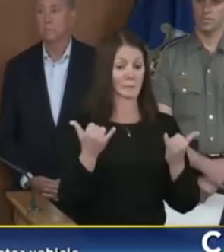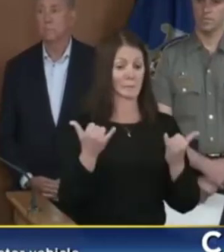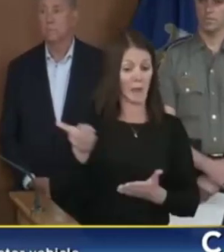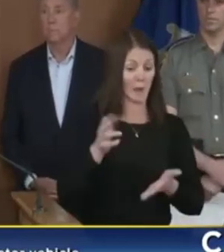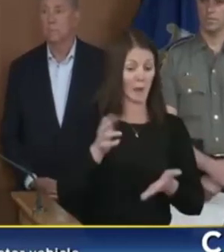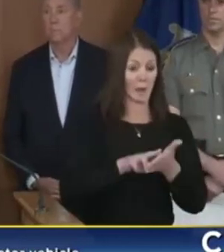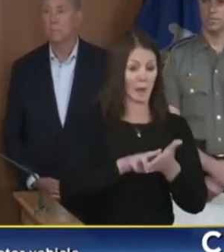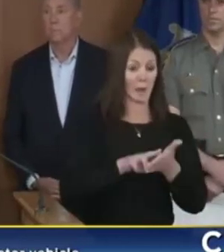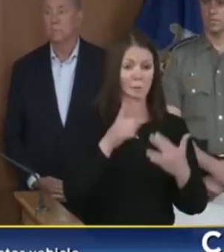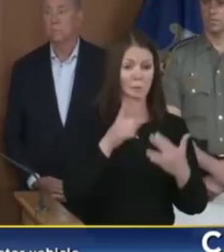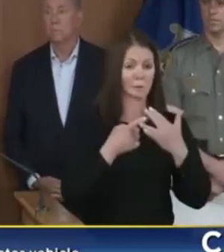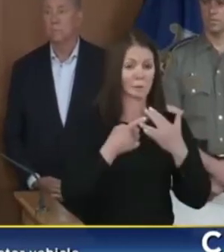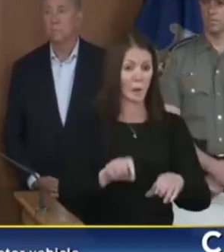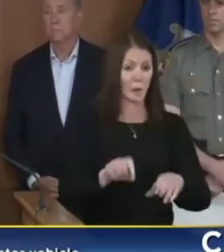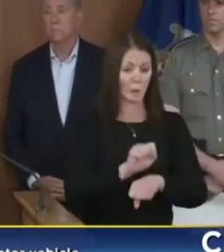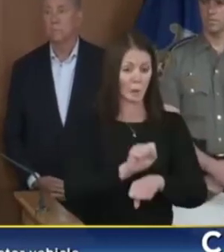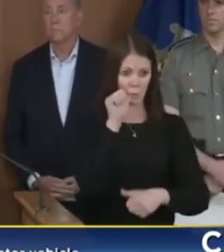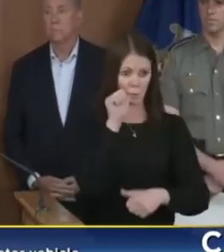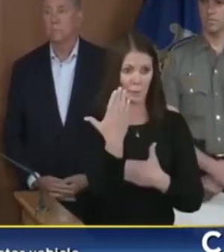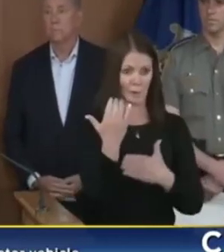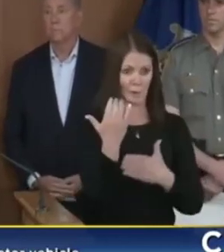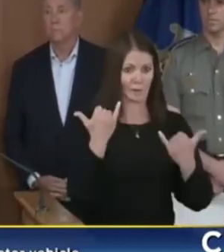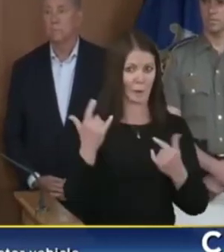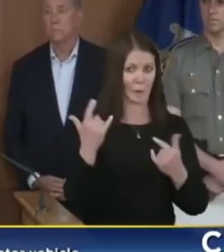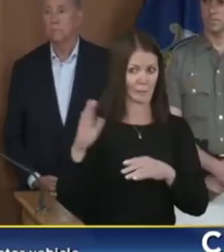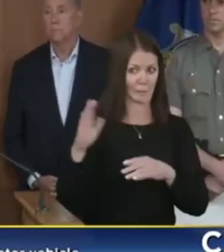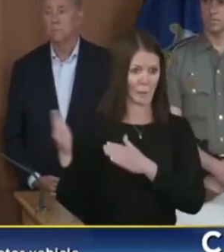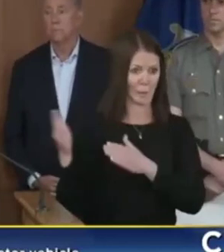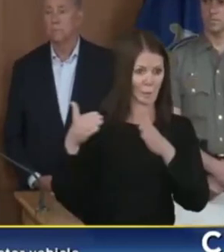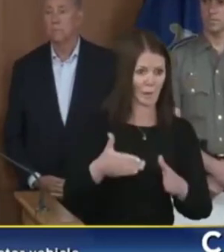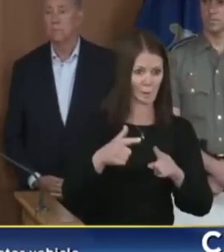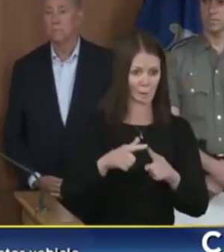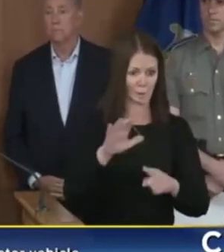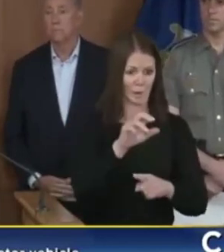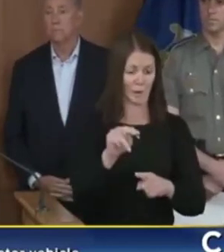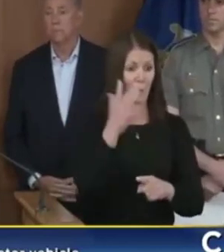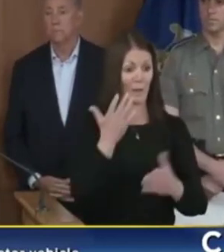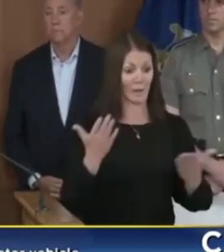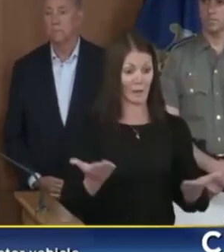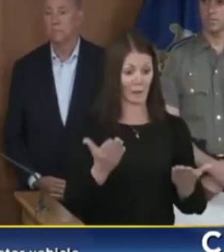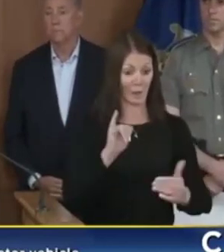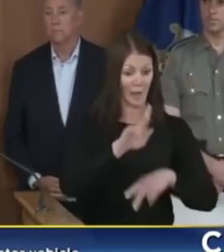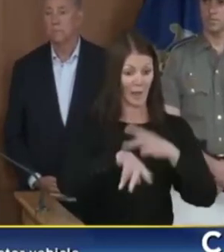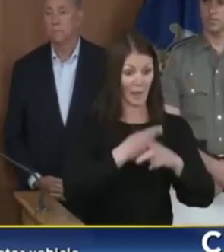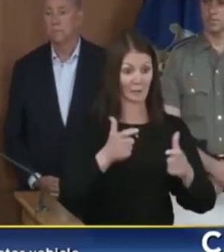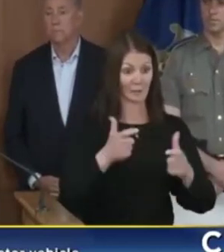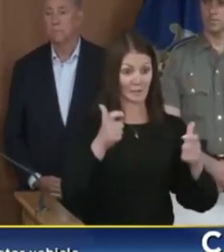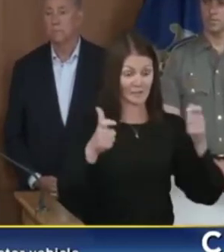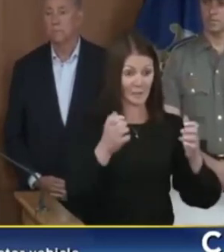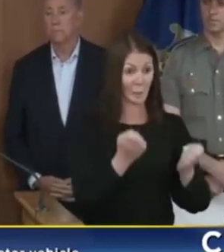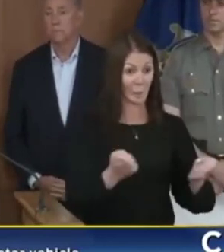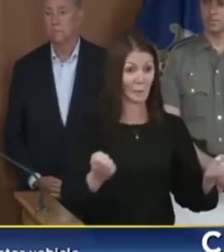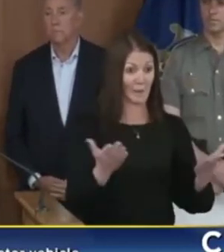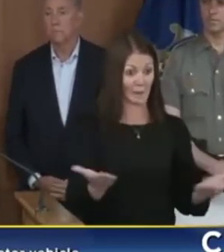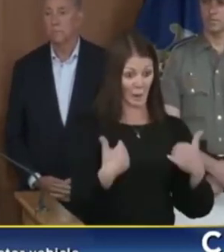process of bringing equipment into Connecticut to do the work. This is large equipment that we don't currently stage in Connecticut due to the size of